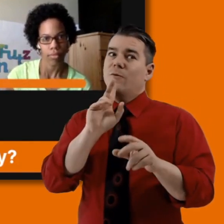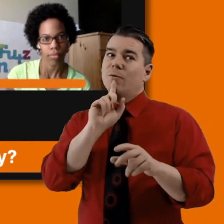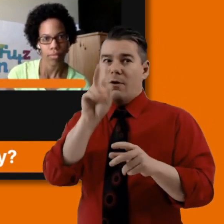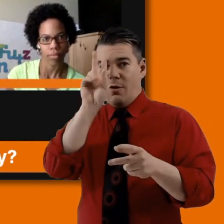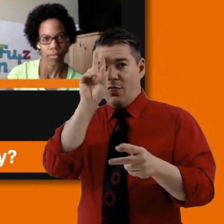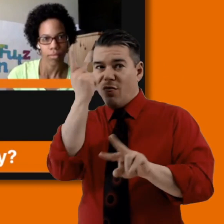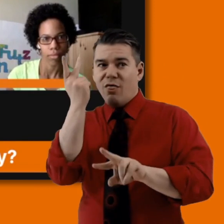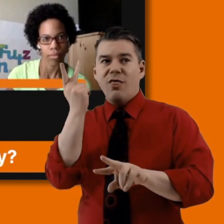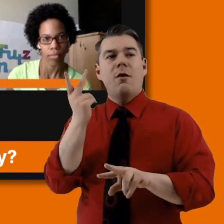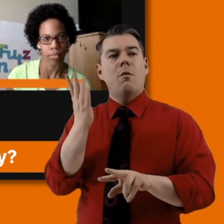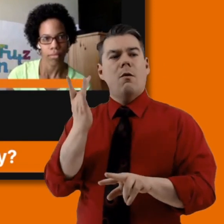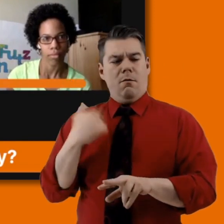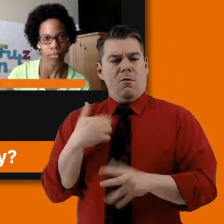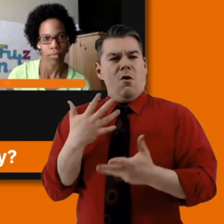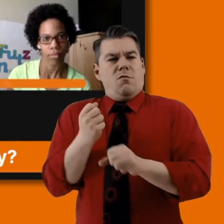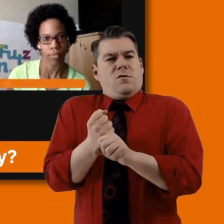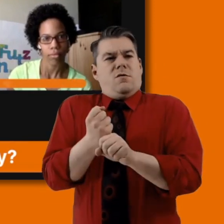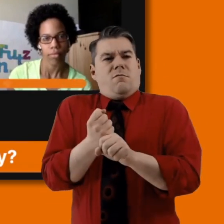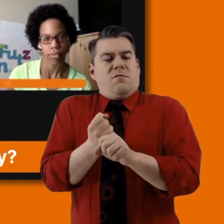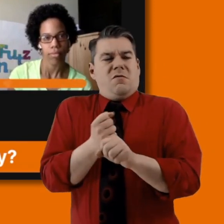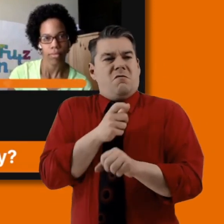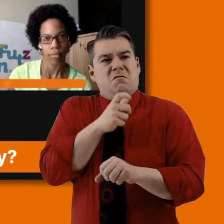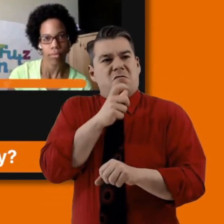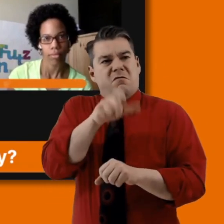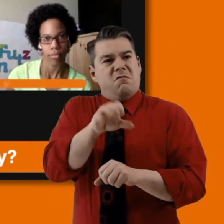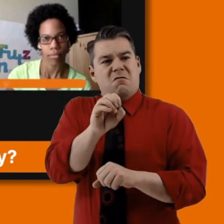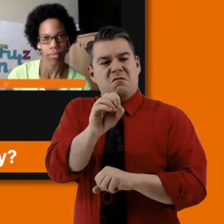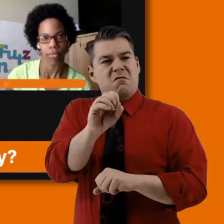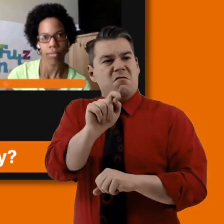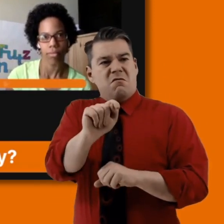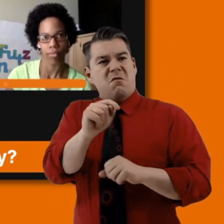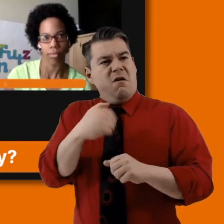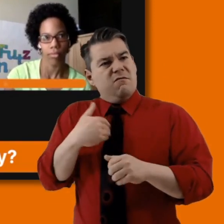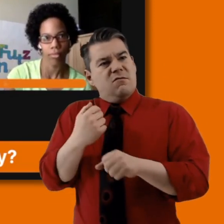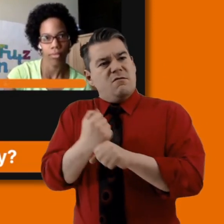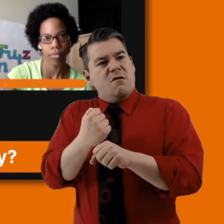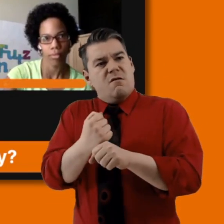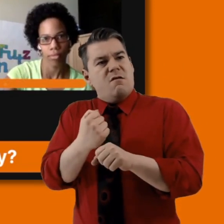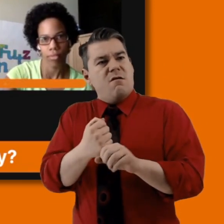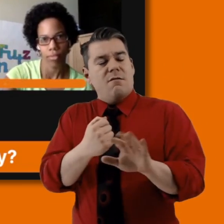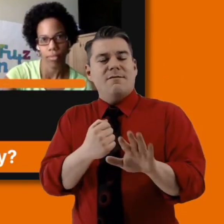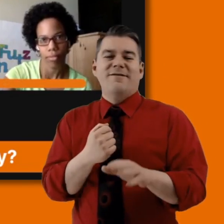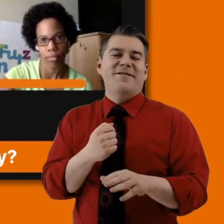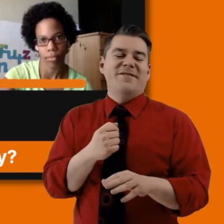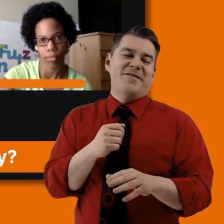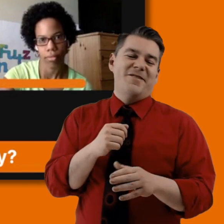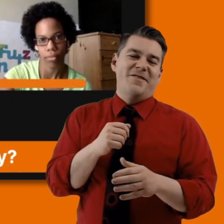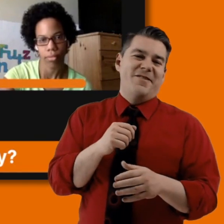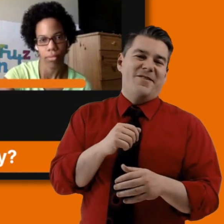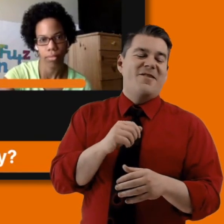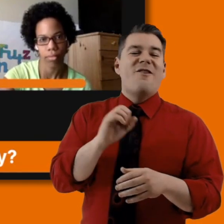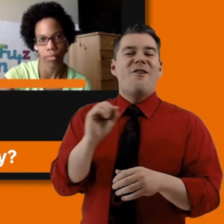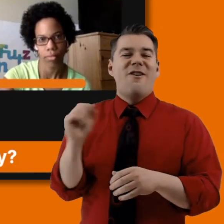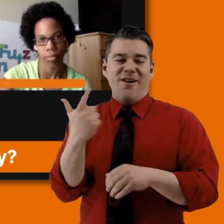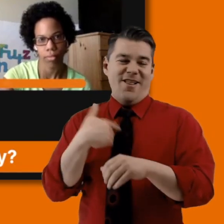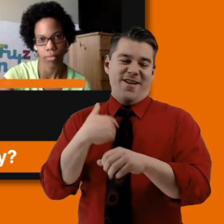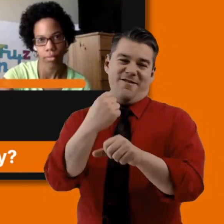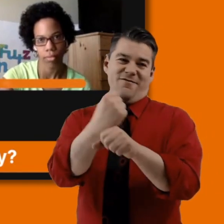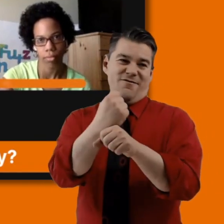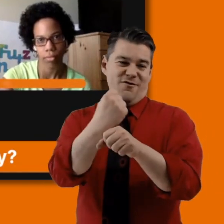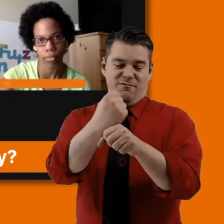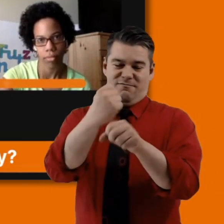oh, well, I already have a job, so I don't need occupational therapy. But everyone has occupations regardless